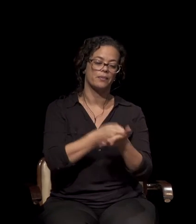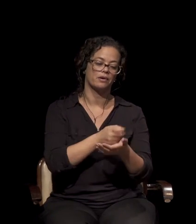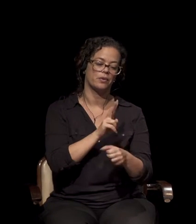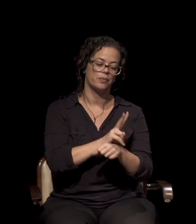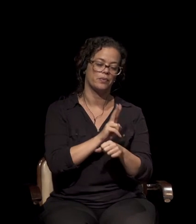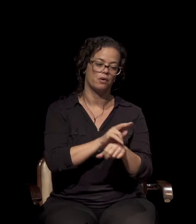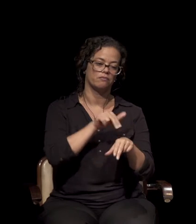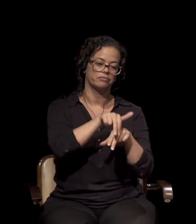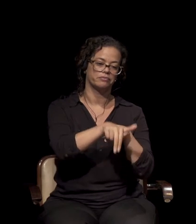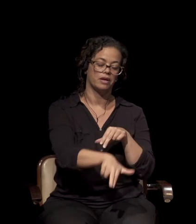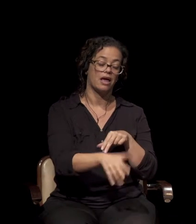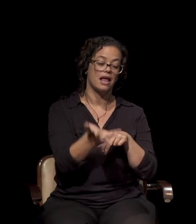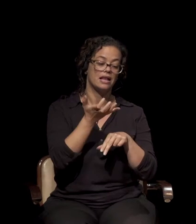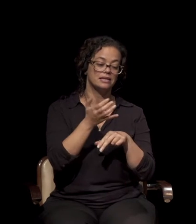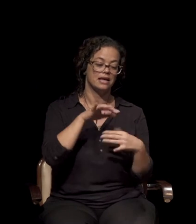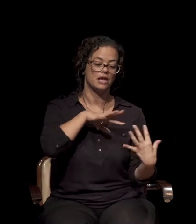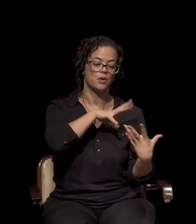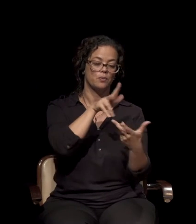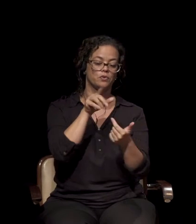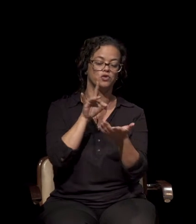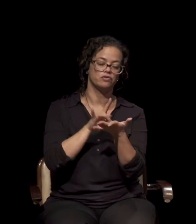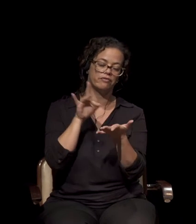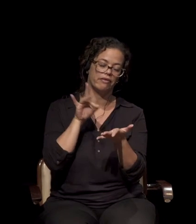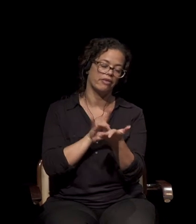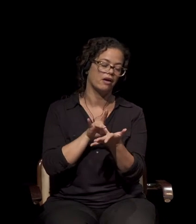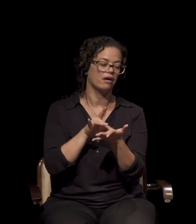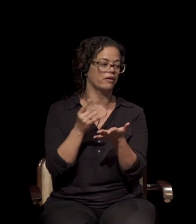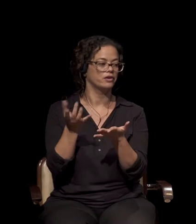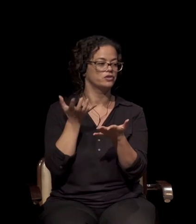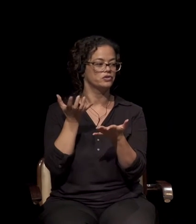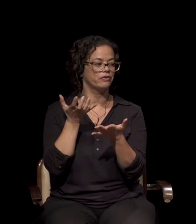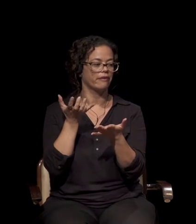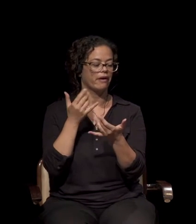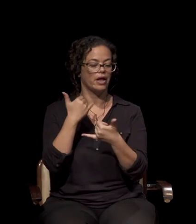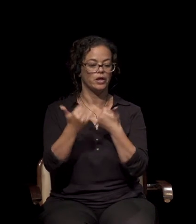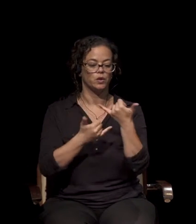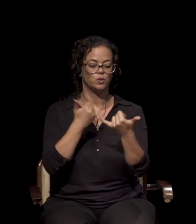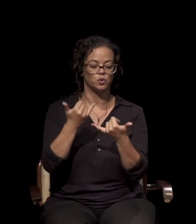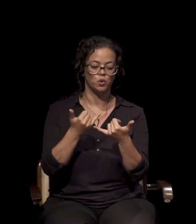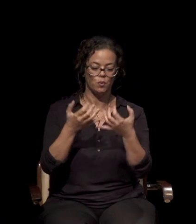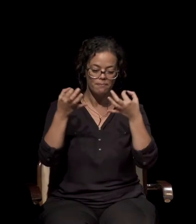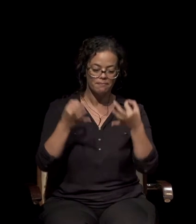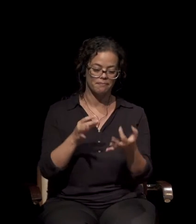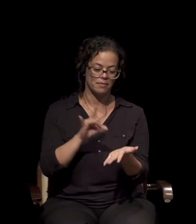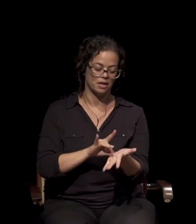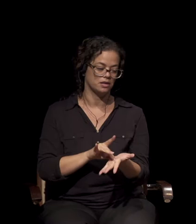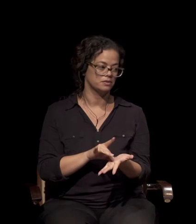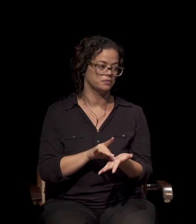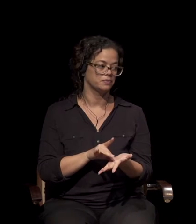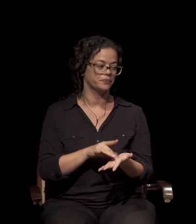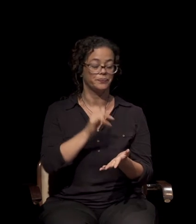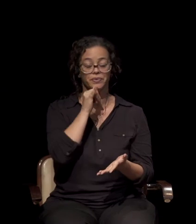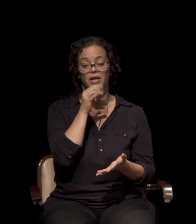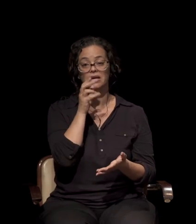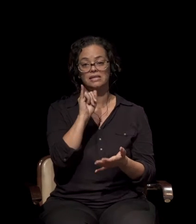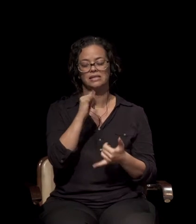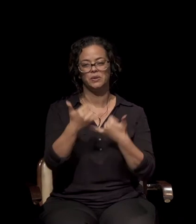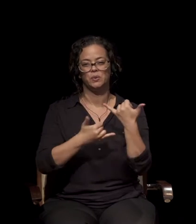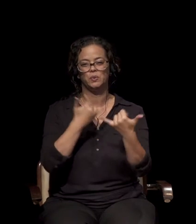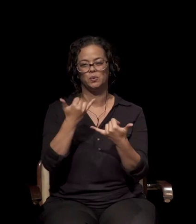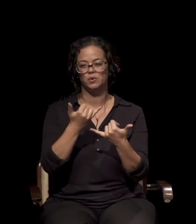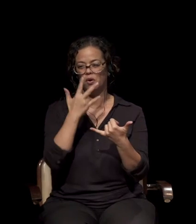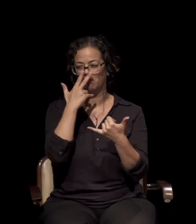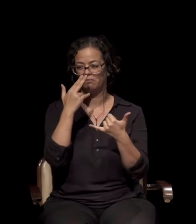which they often incorporate into their play. If play is institutionalized, even as an educational program